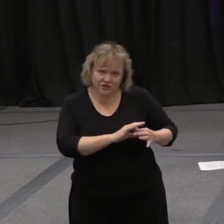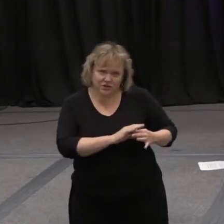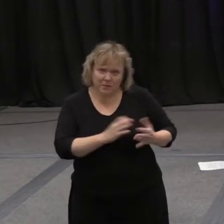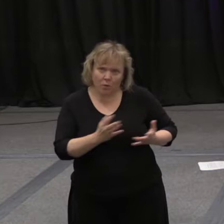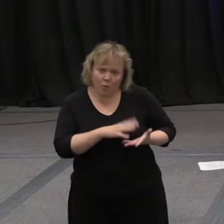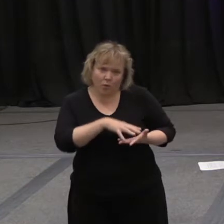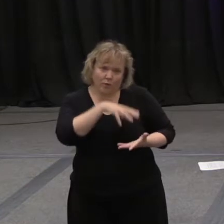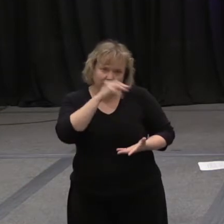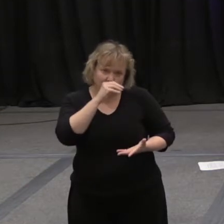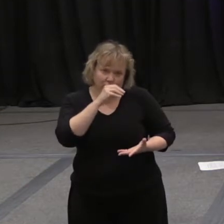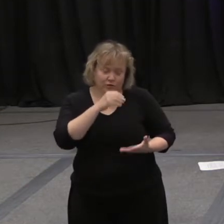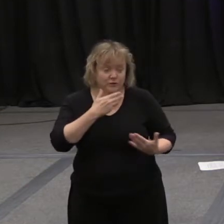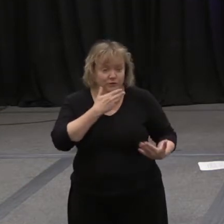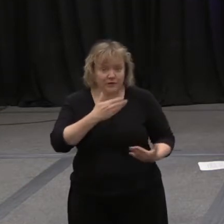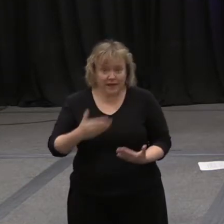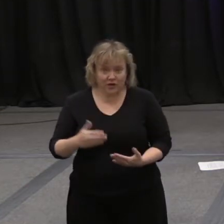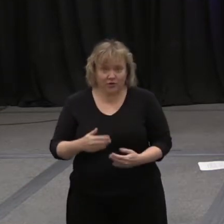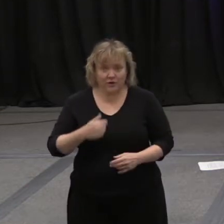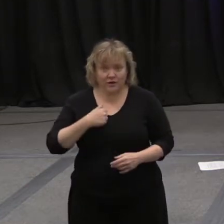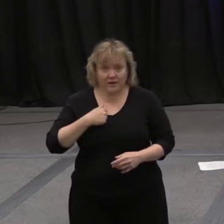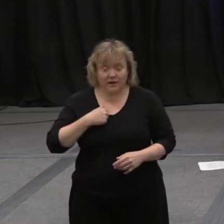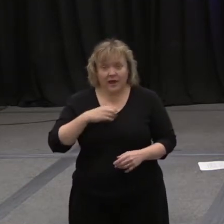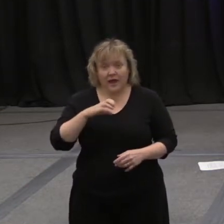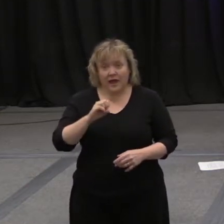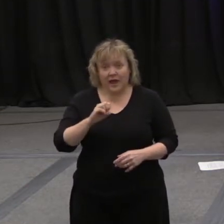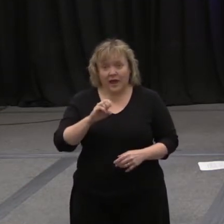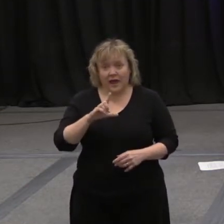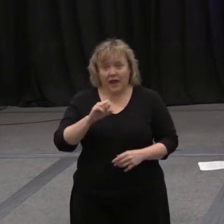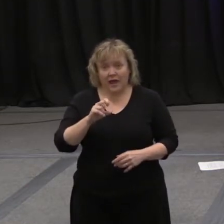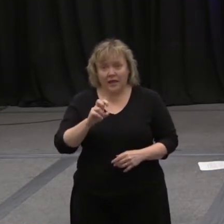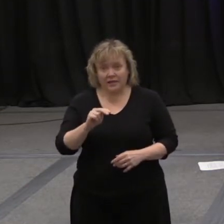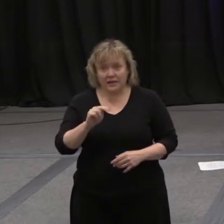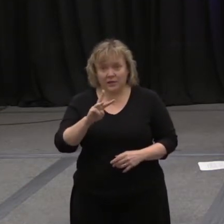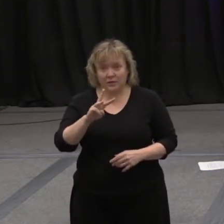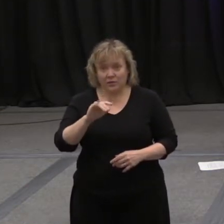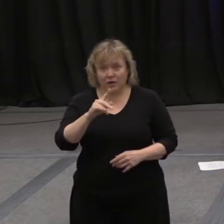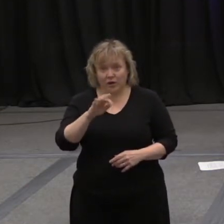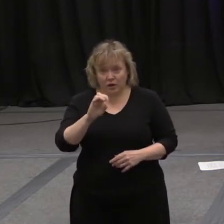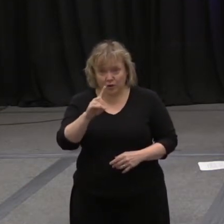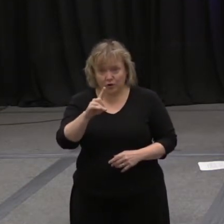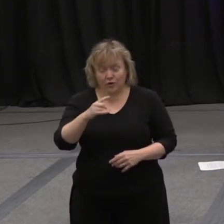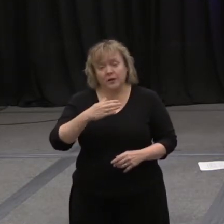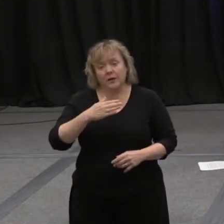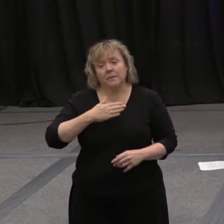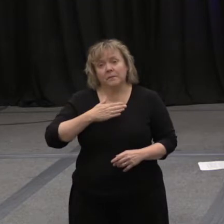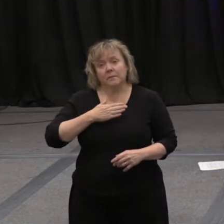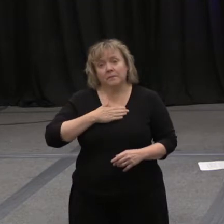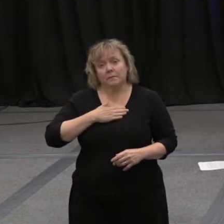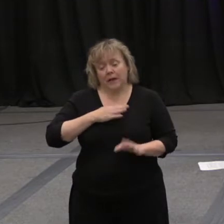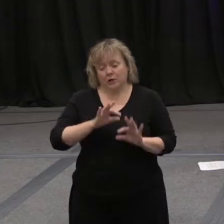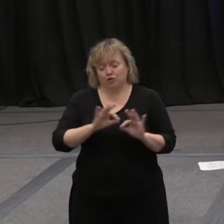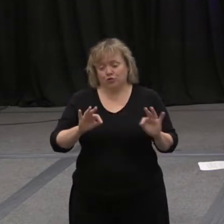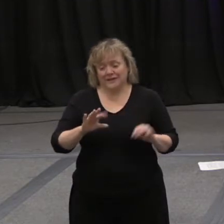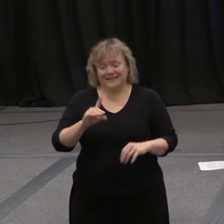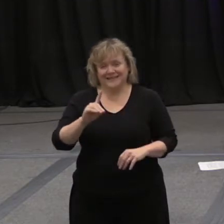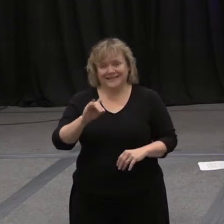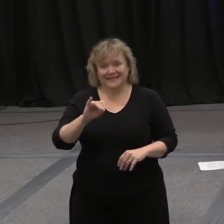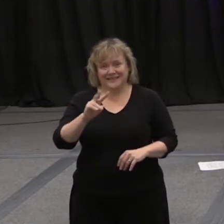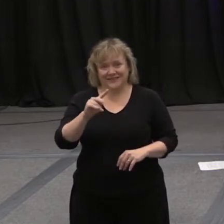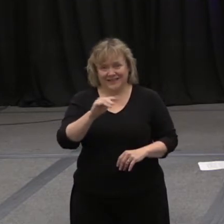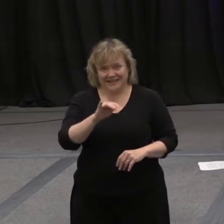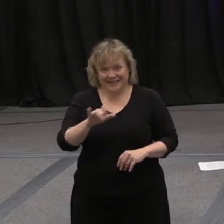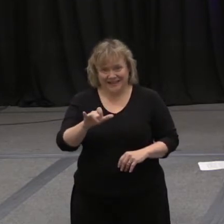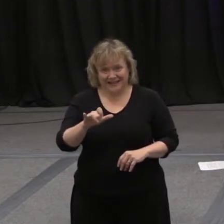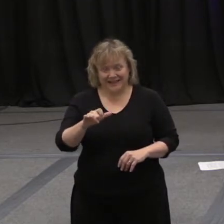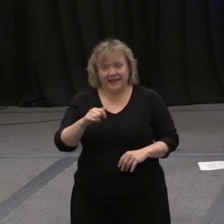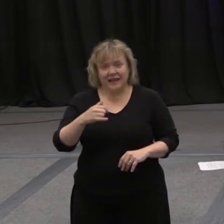here. My name is Ellen Willard. I hold a Master in Divinity. I am a member in